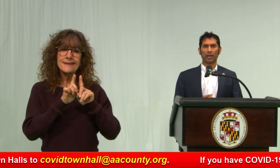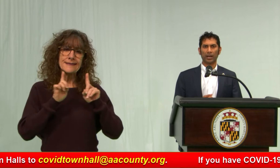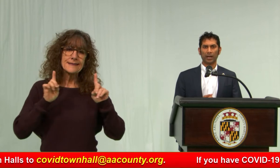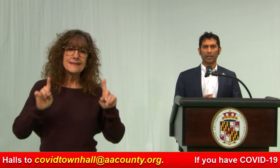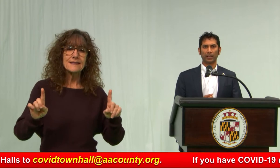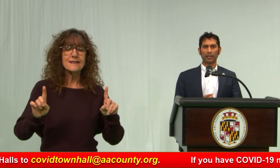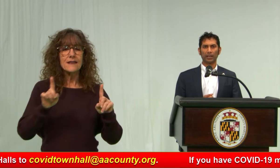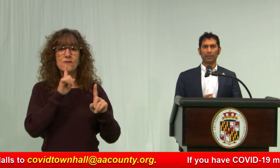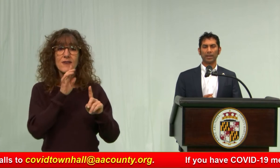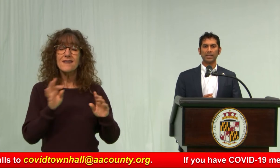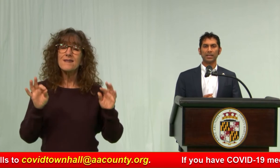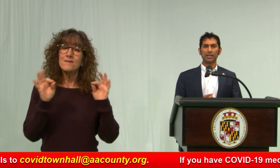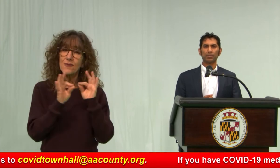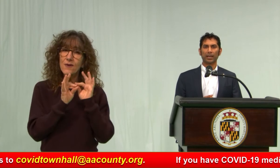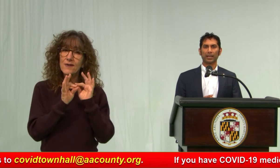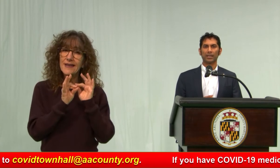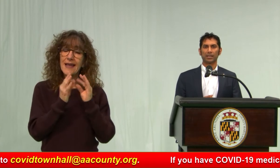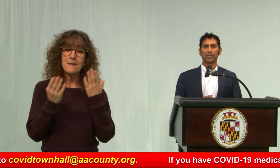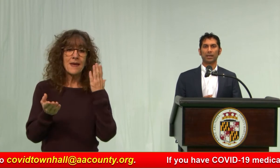critical.